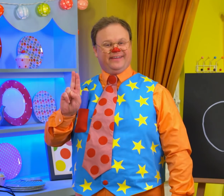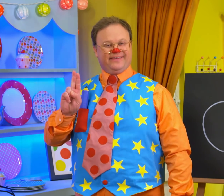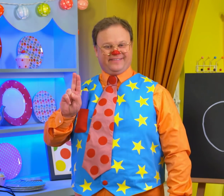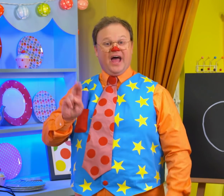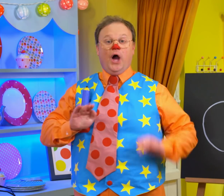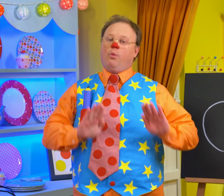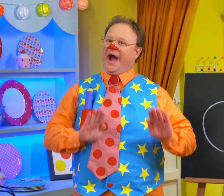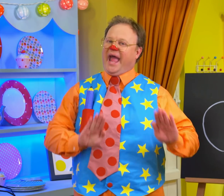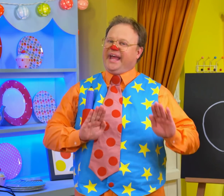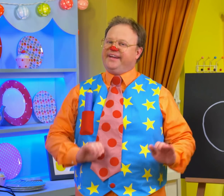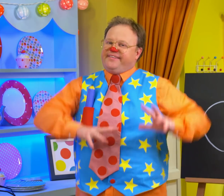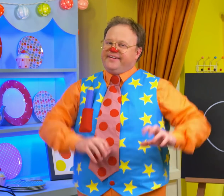Paintbrushes! Oh, wait.